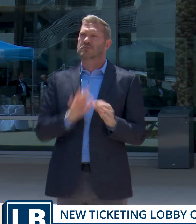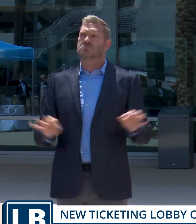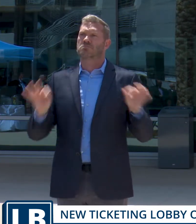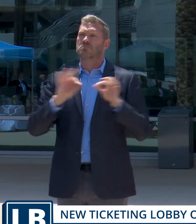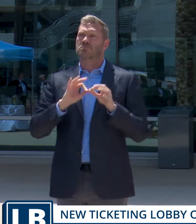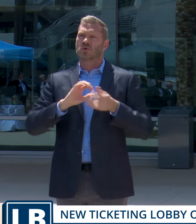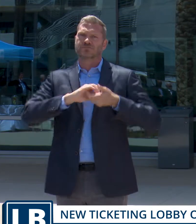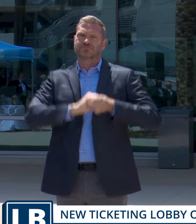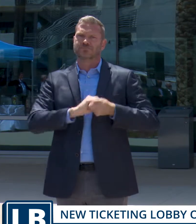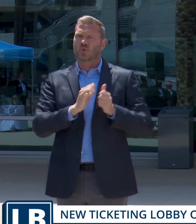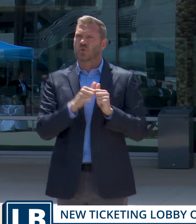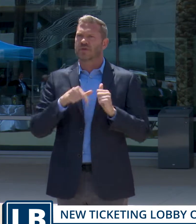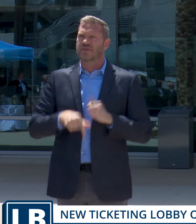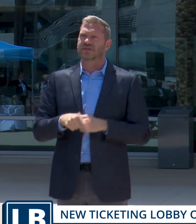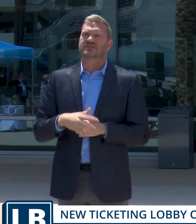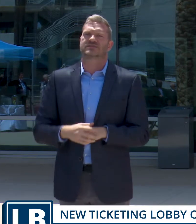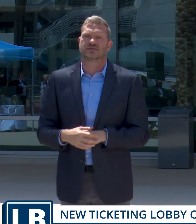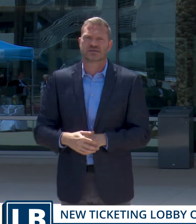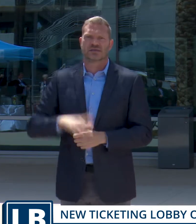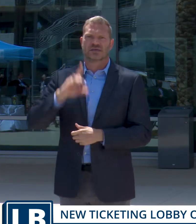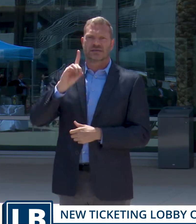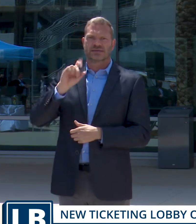well, Councilman Darryl Supernov.